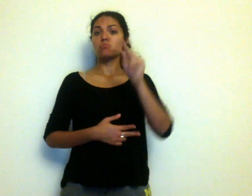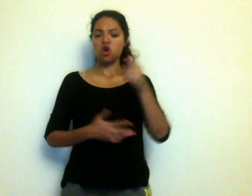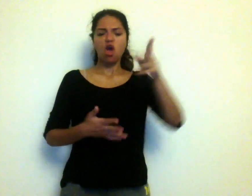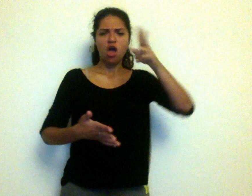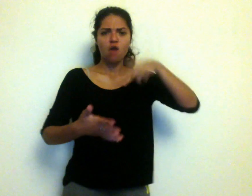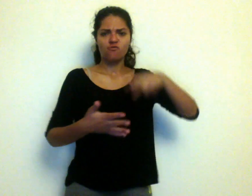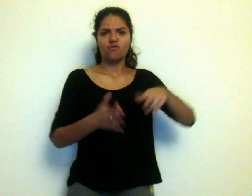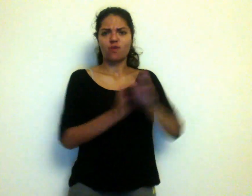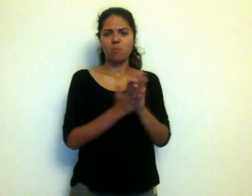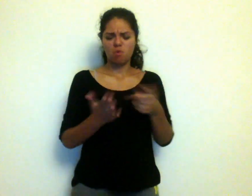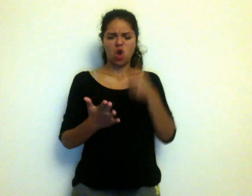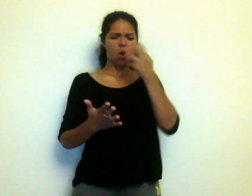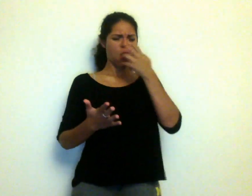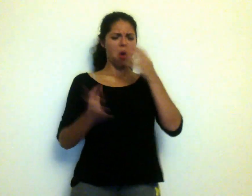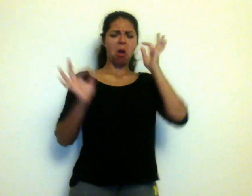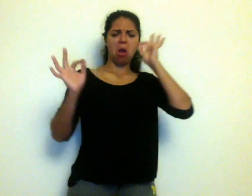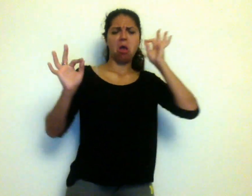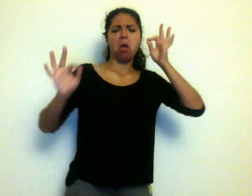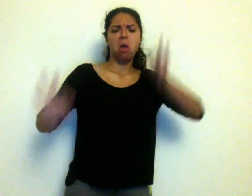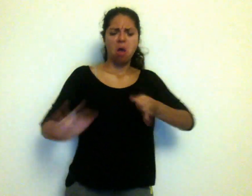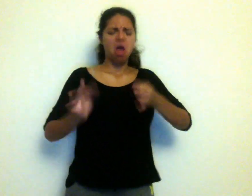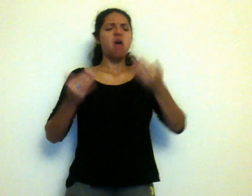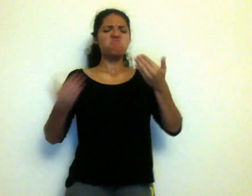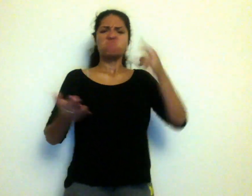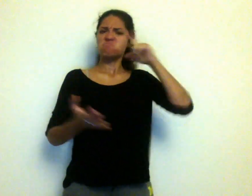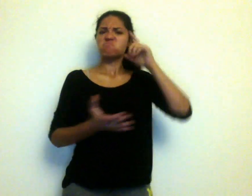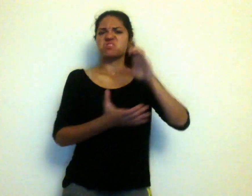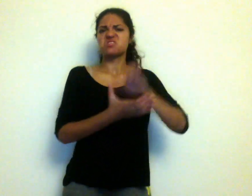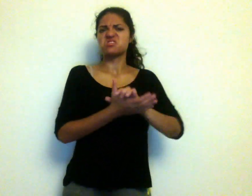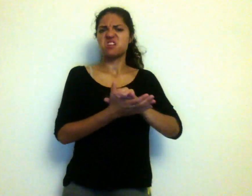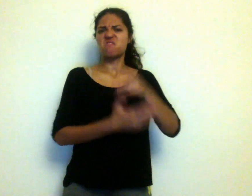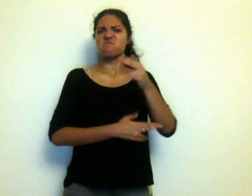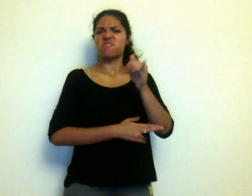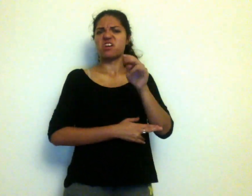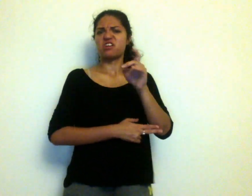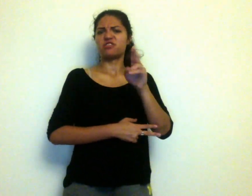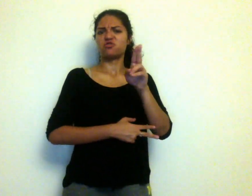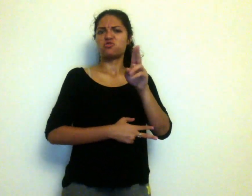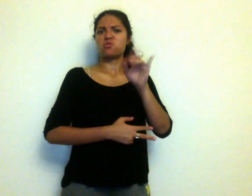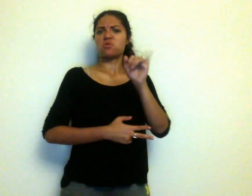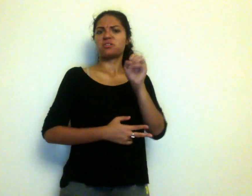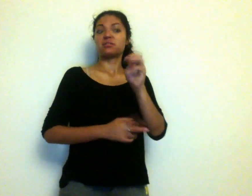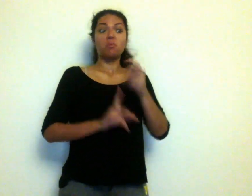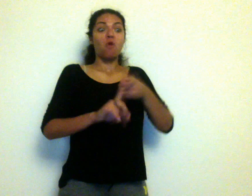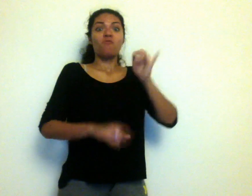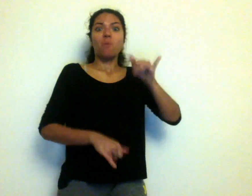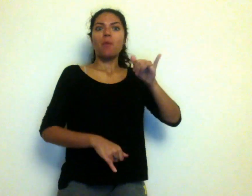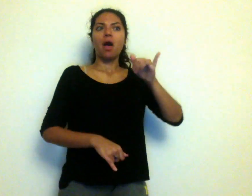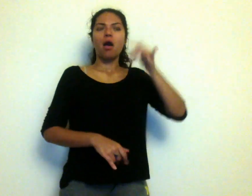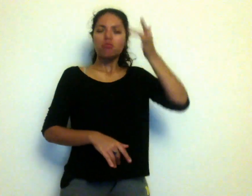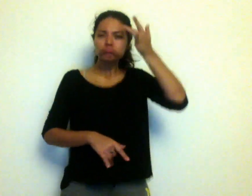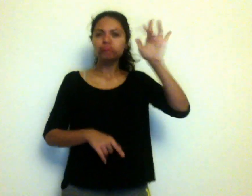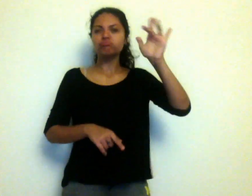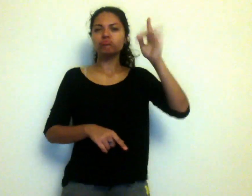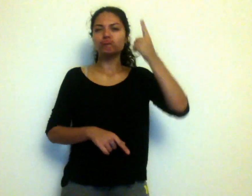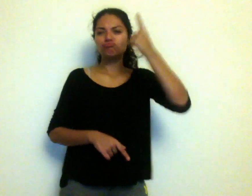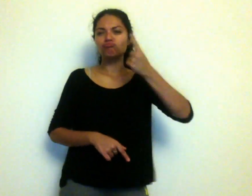I won't go into the details, but this stuff gets heavier and heavier, and in many ways, in some way, the whole fabric gets richer and richer. So he took